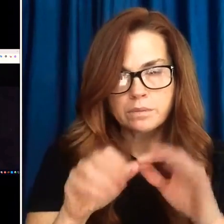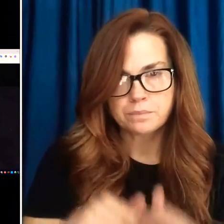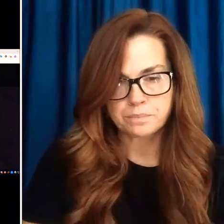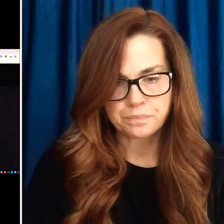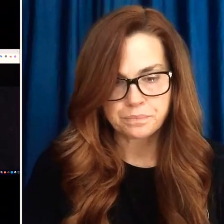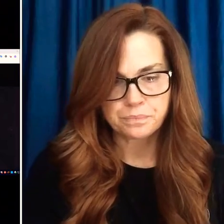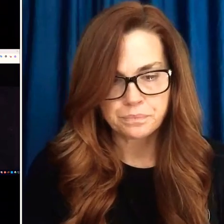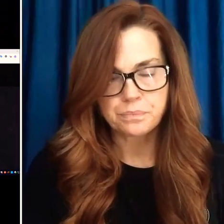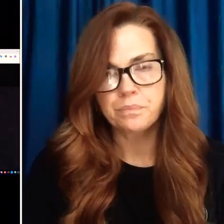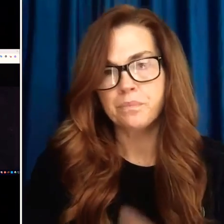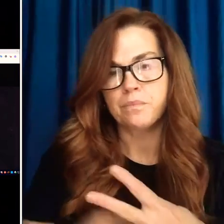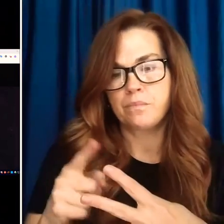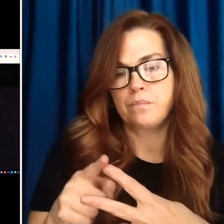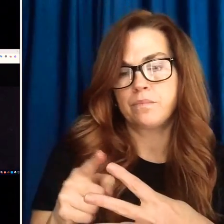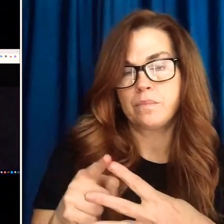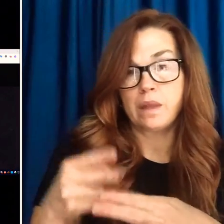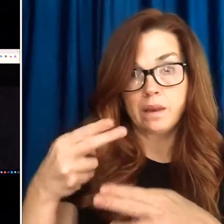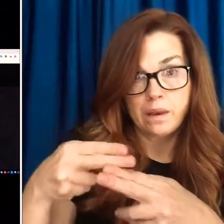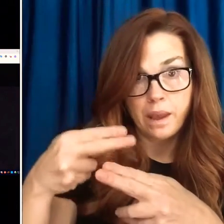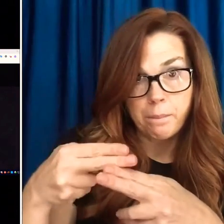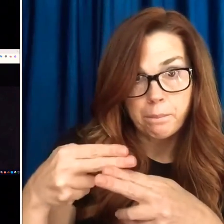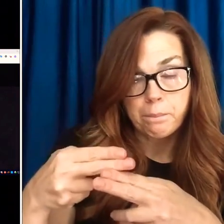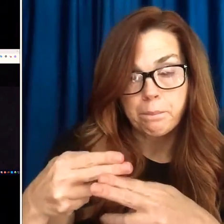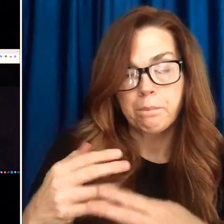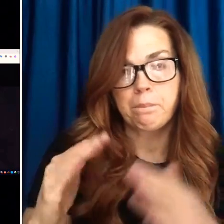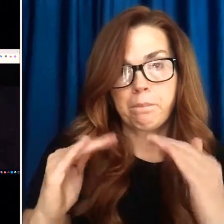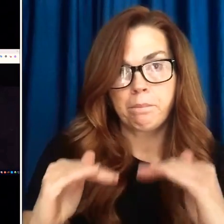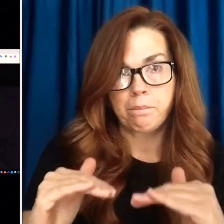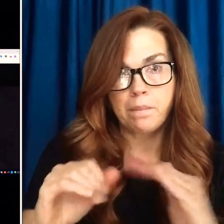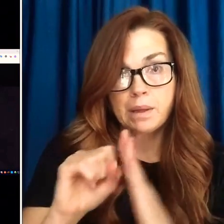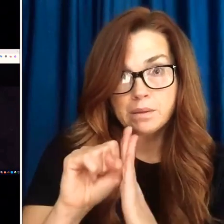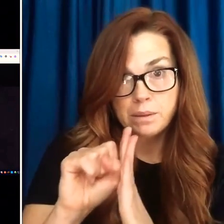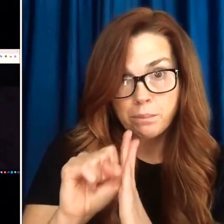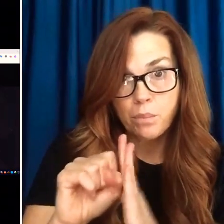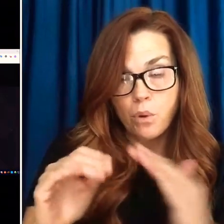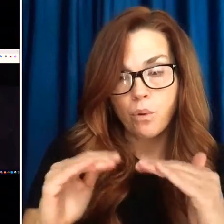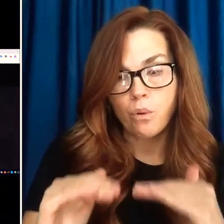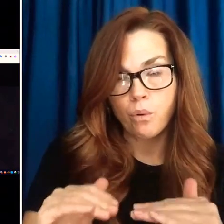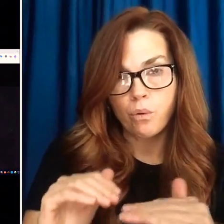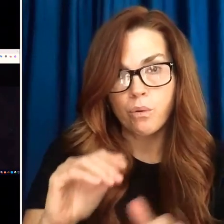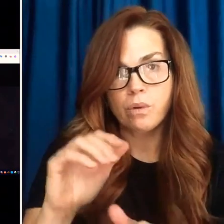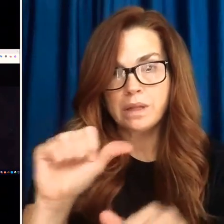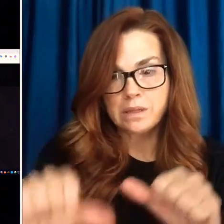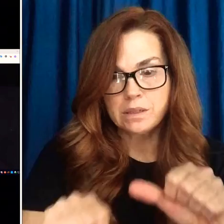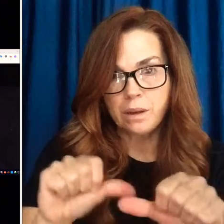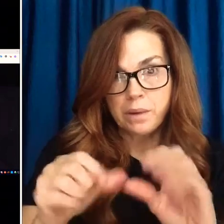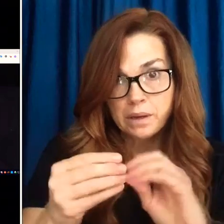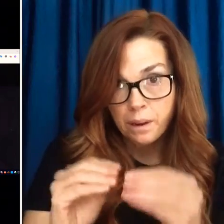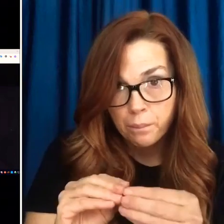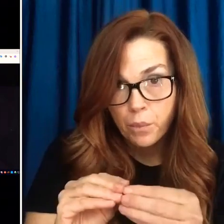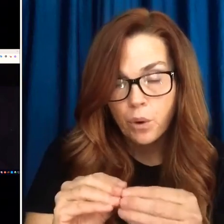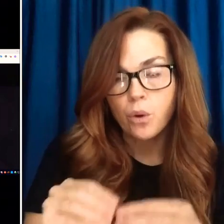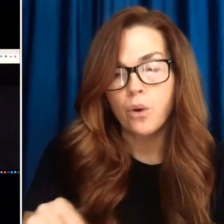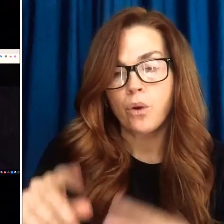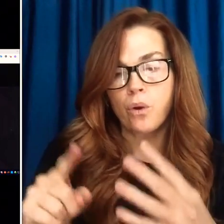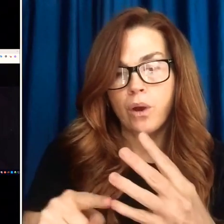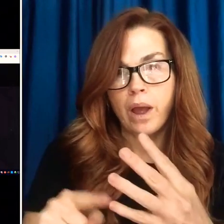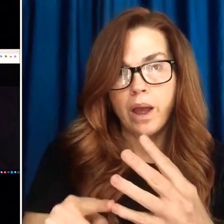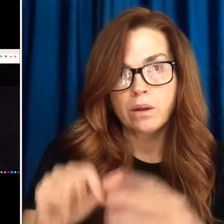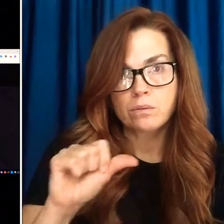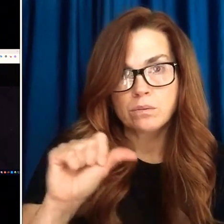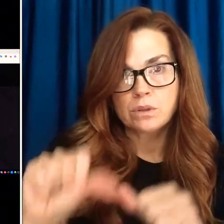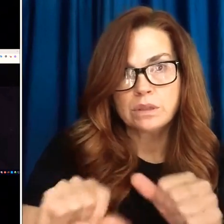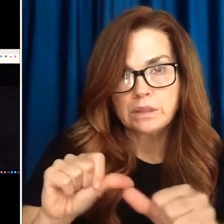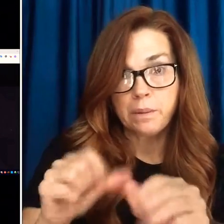parts. We have the name, the symbol, the atomic number, and the atomic